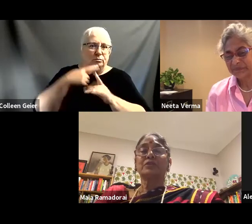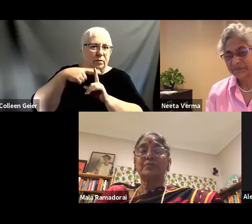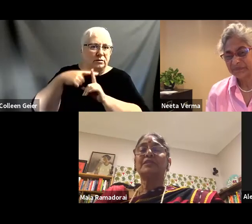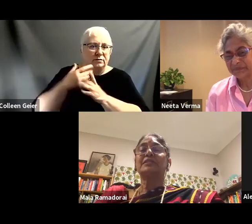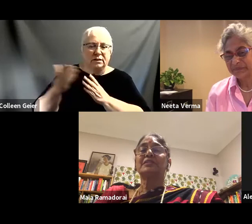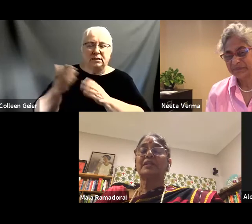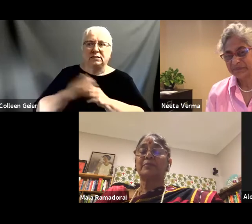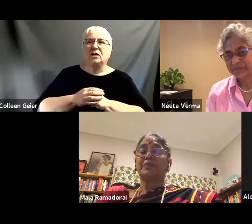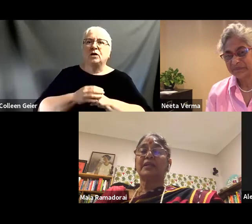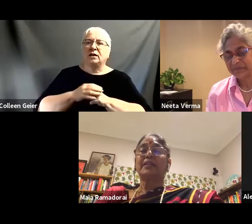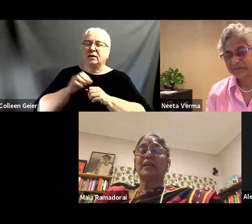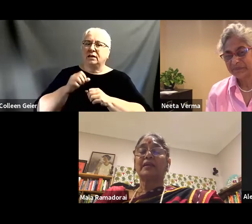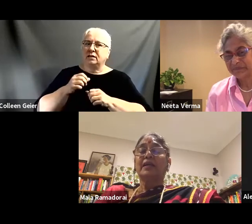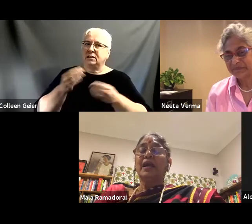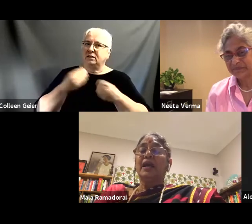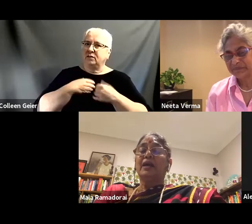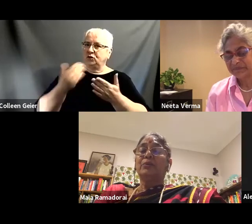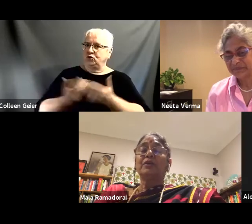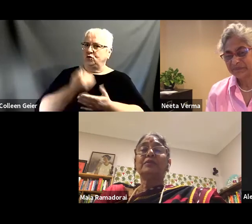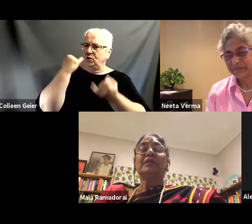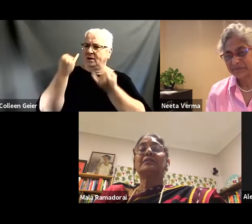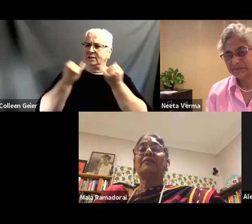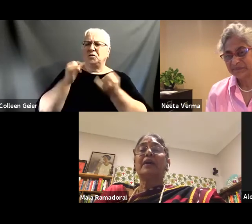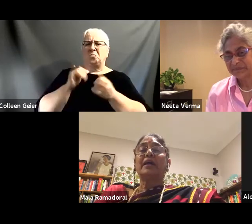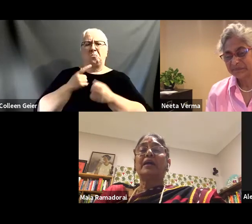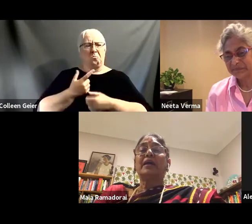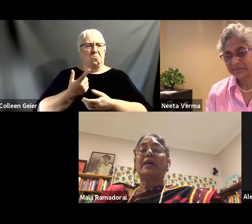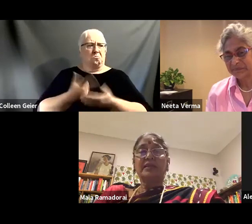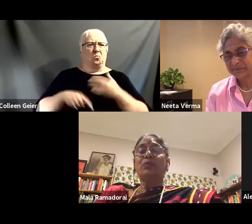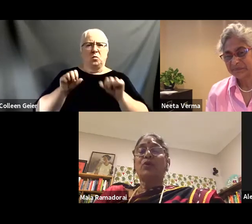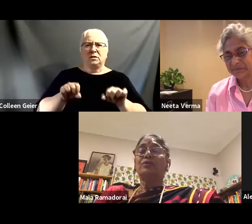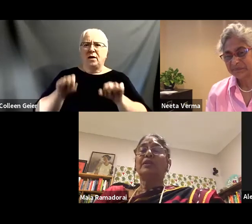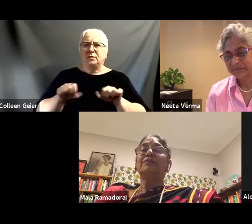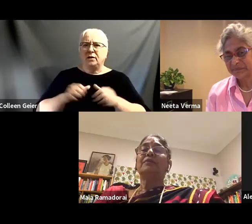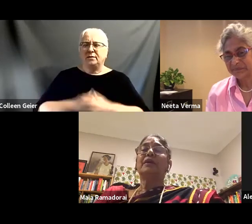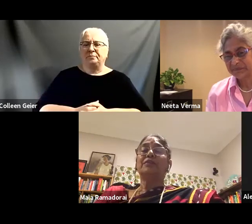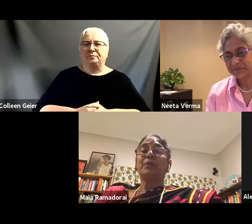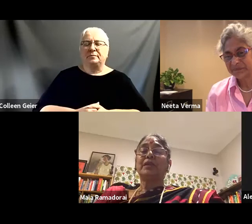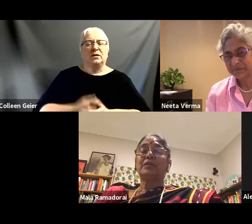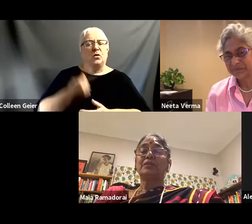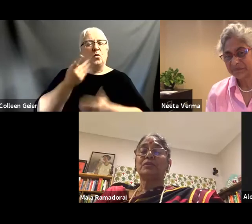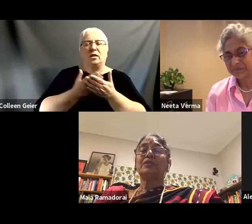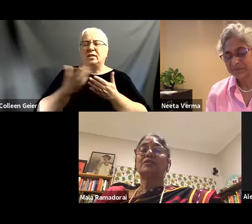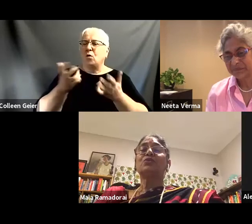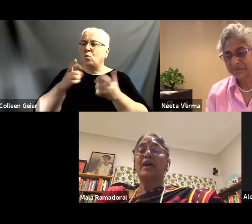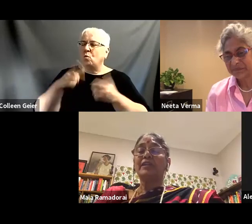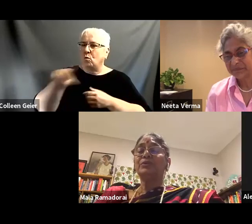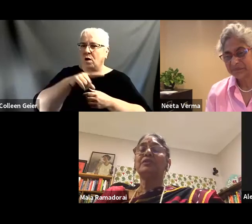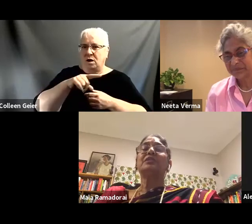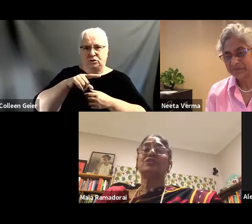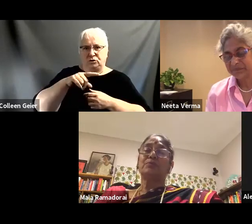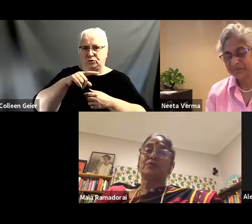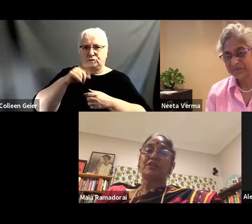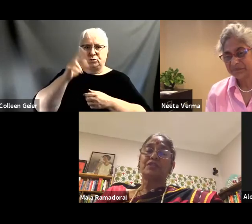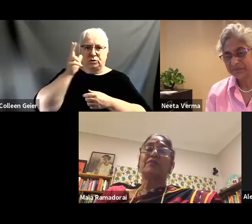kind of possibilities that are there. One of the things I really want to leave everybody is to value